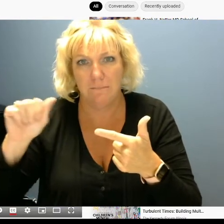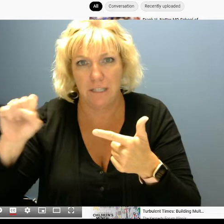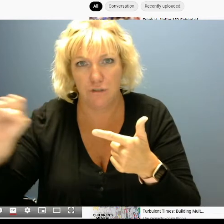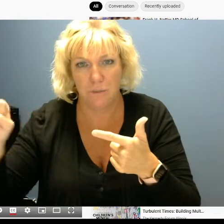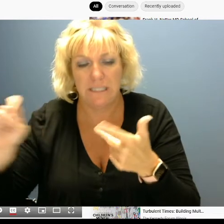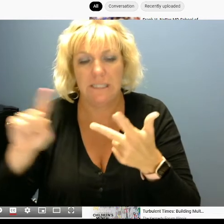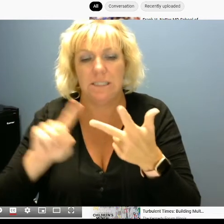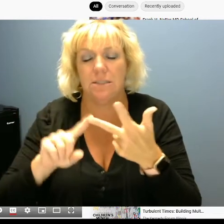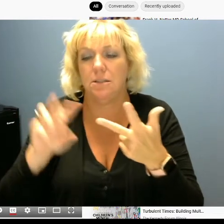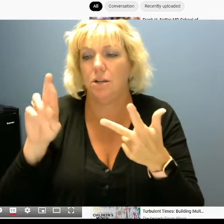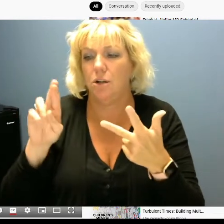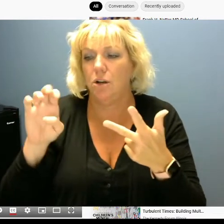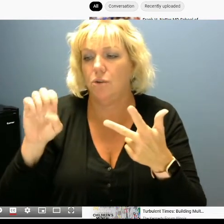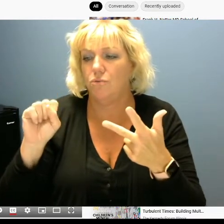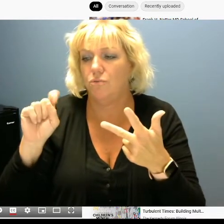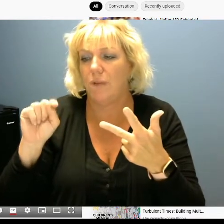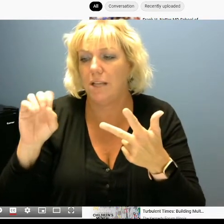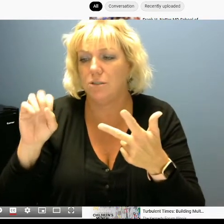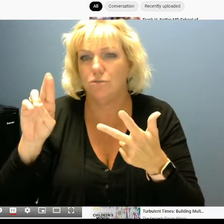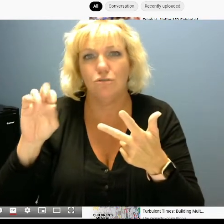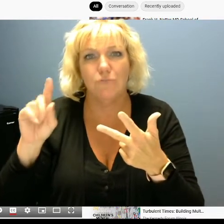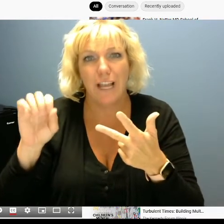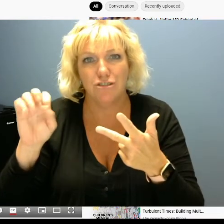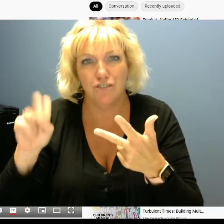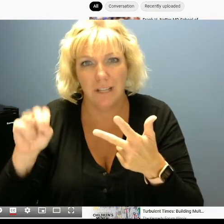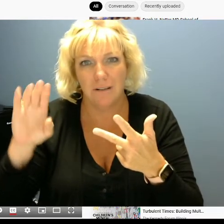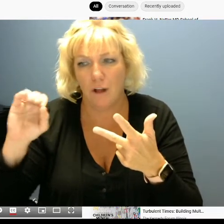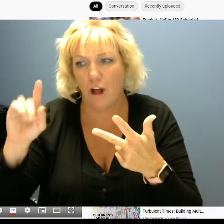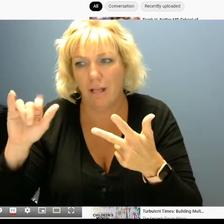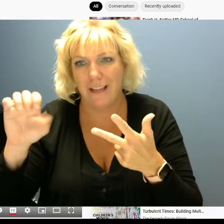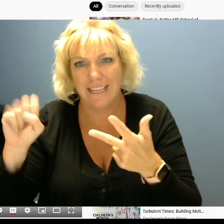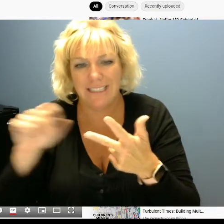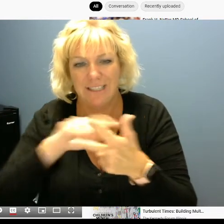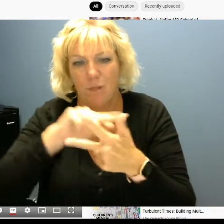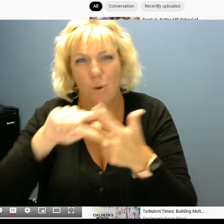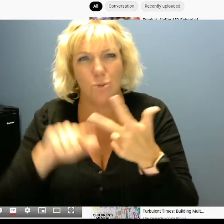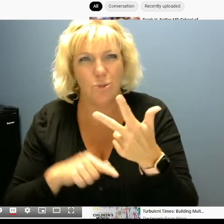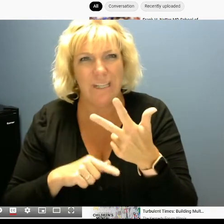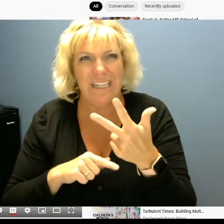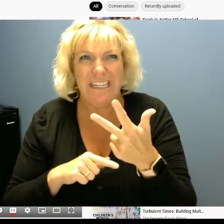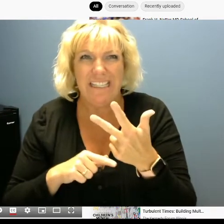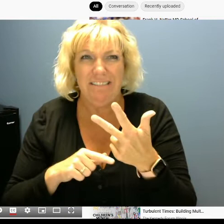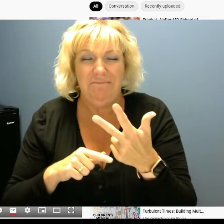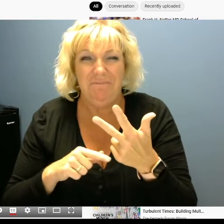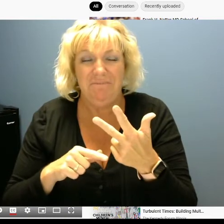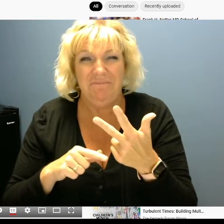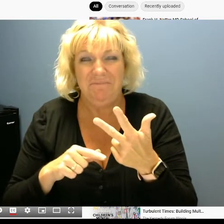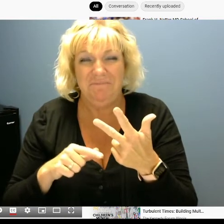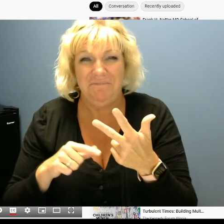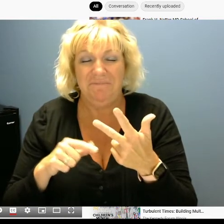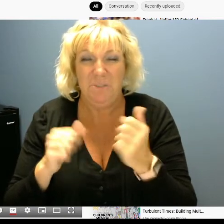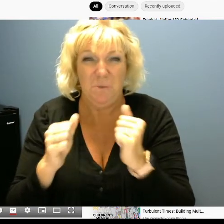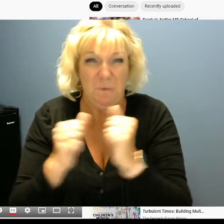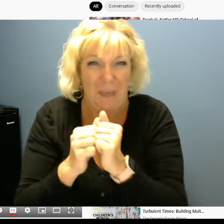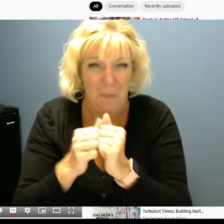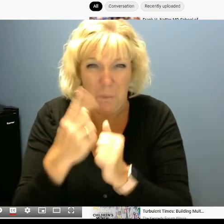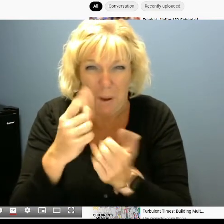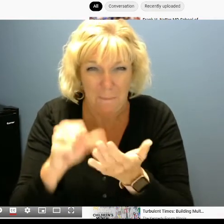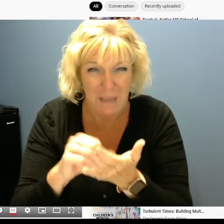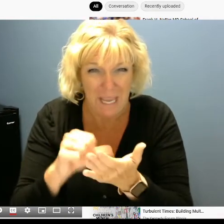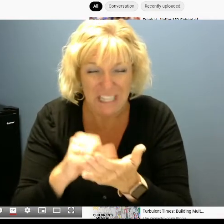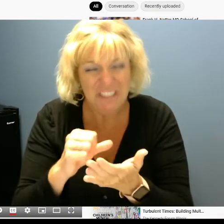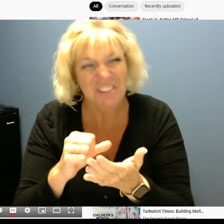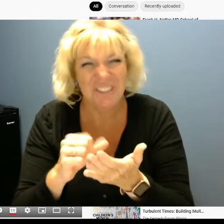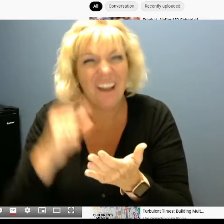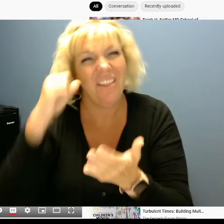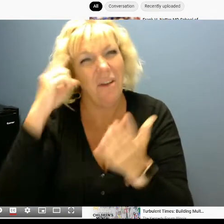and then the Restoration Colonies lecture. I could have put them all in one page, but I just thought it might be a little helpful if I kind of separated them for you